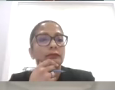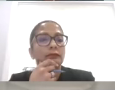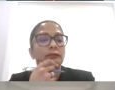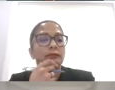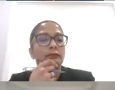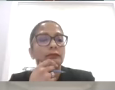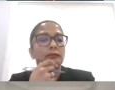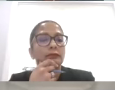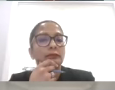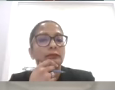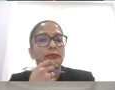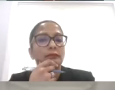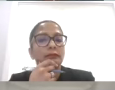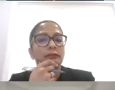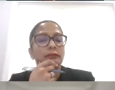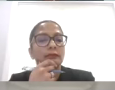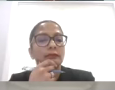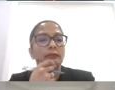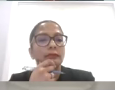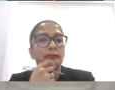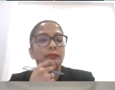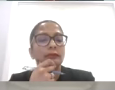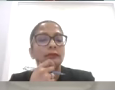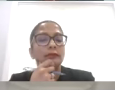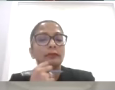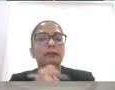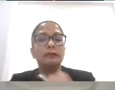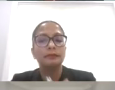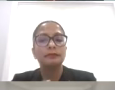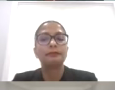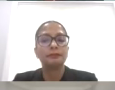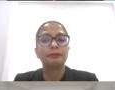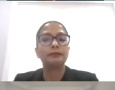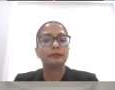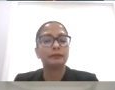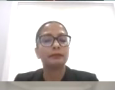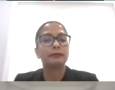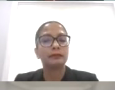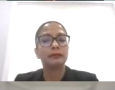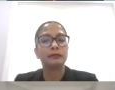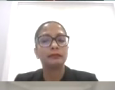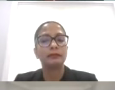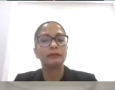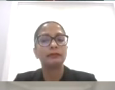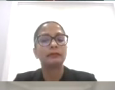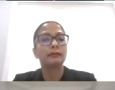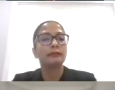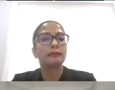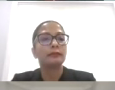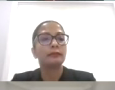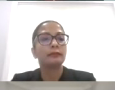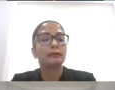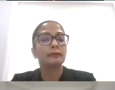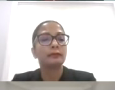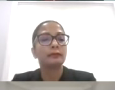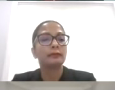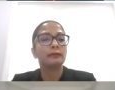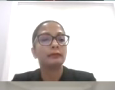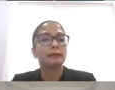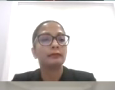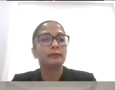beautiful, a blind person can't see that. And the screen reader has to make sense of what's on the